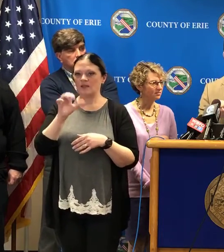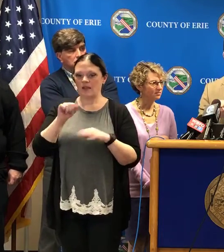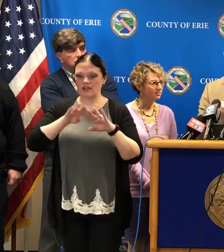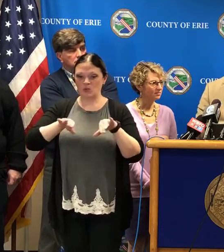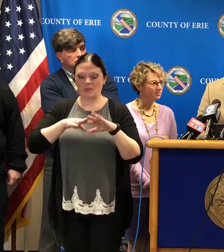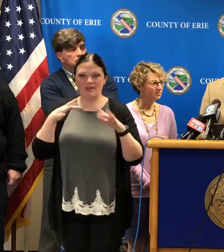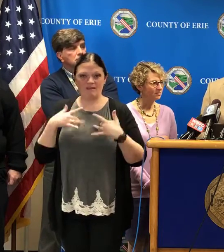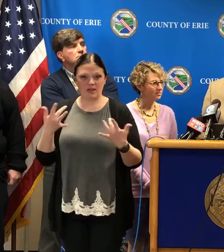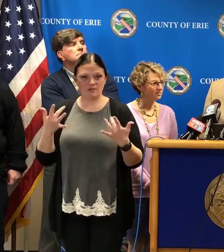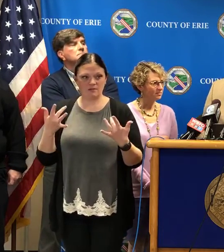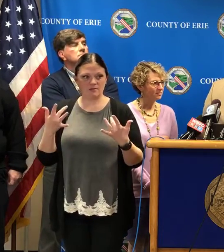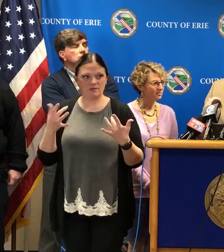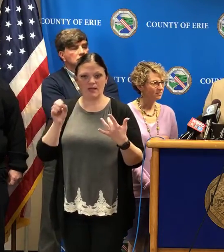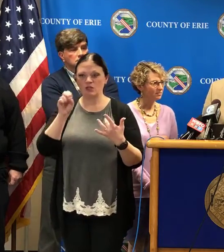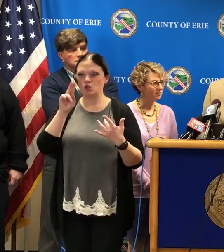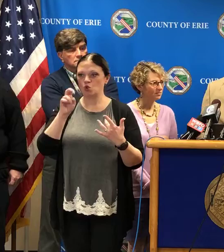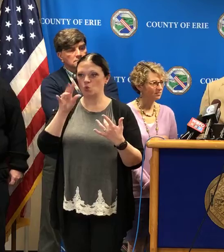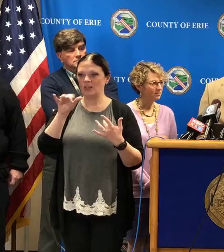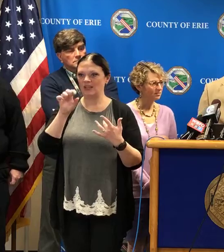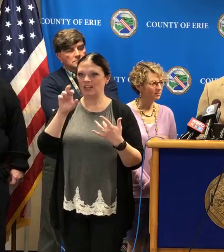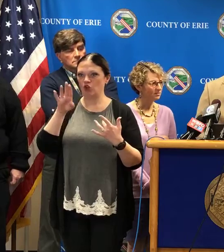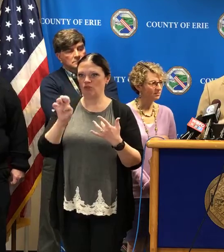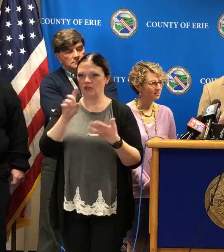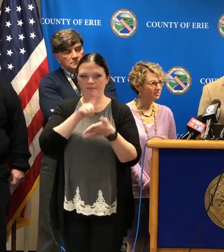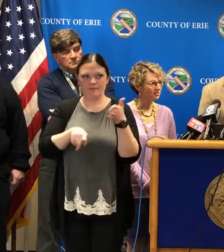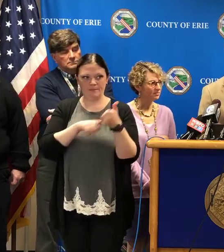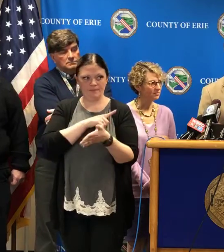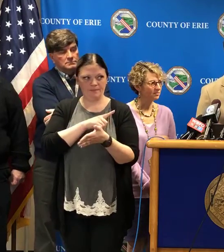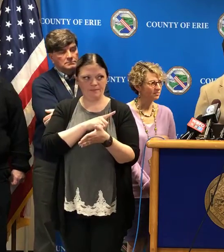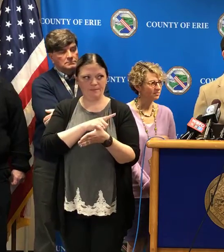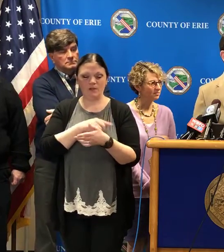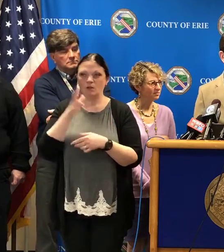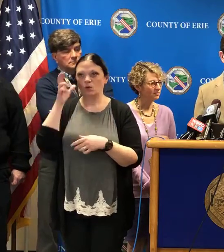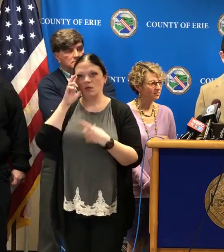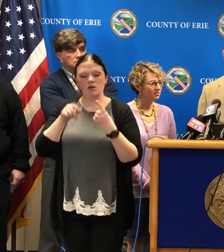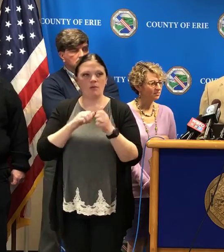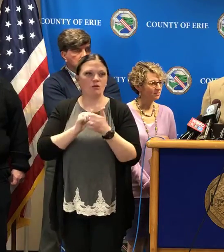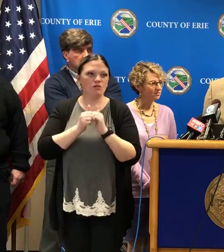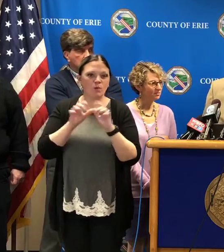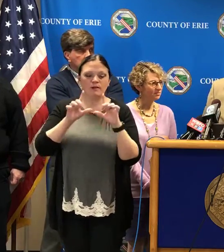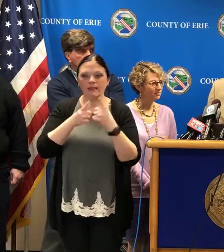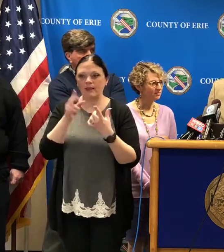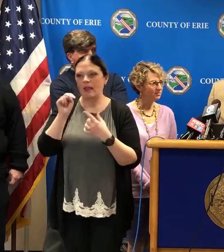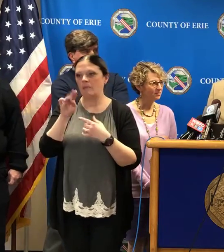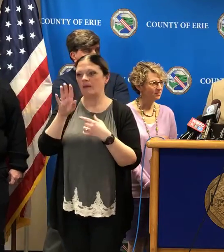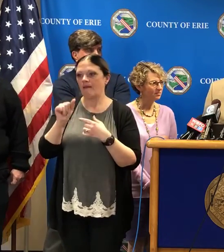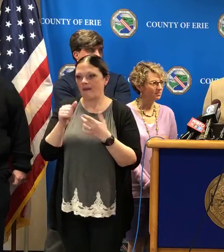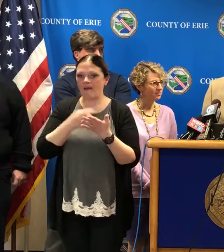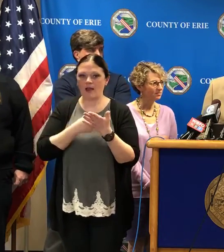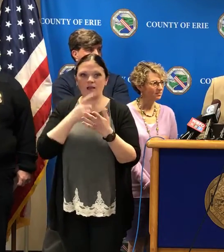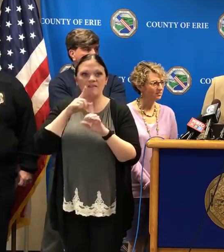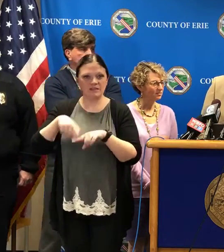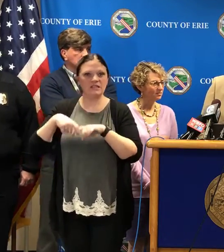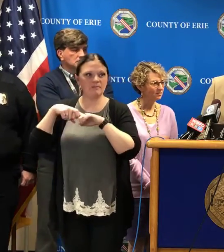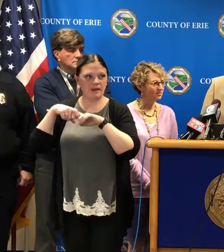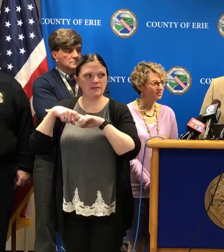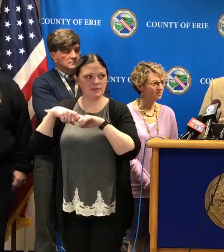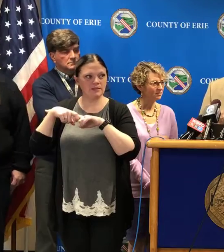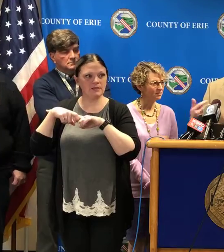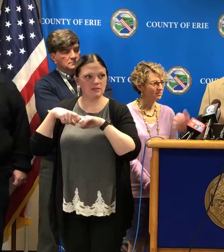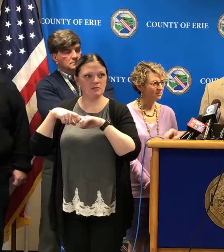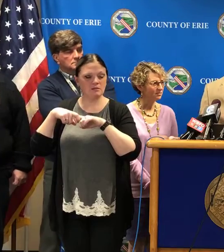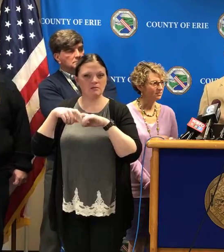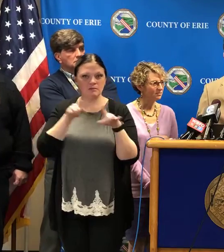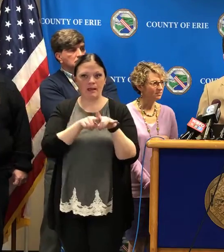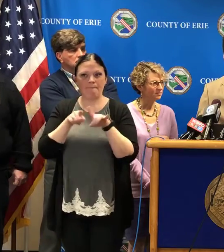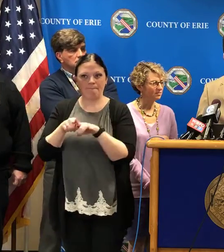swimming event at SUNY Erie has been canceled. We all hear about other sports leagues. The NBA and NHL have suspended their league, as well as other